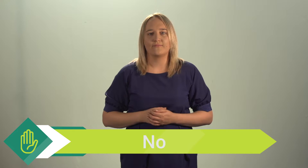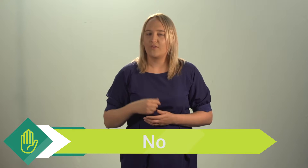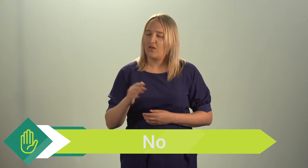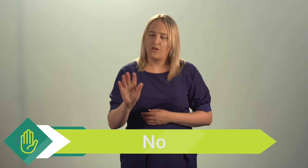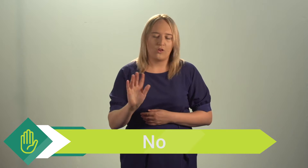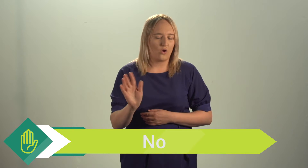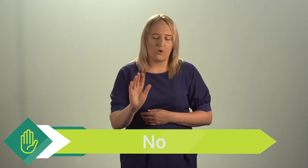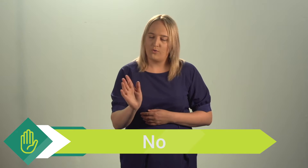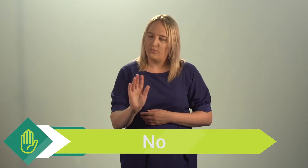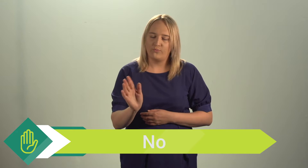no,